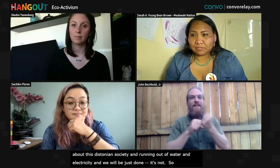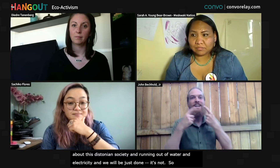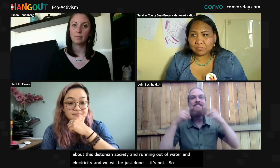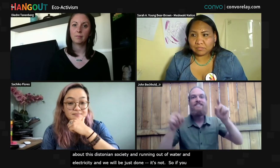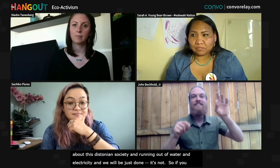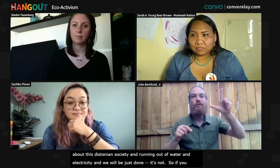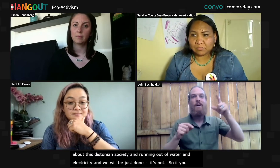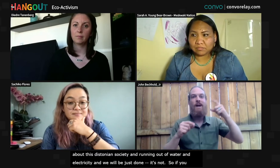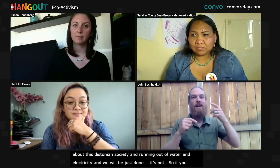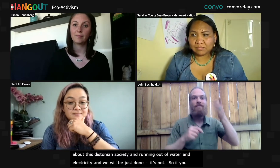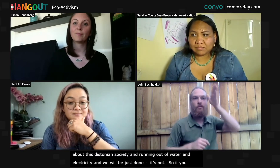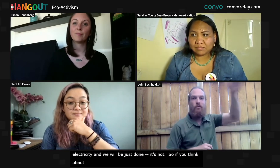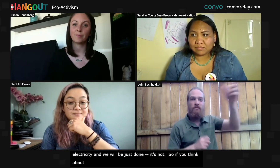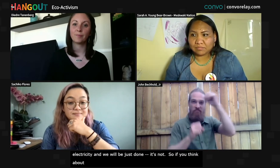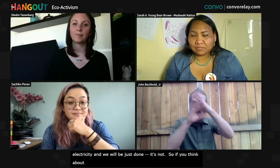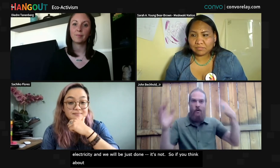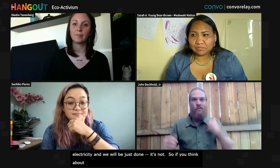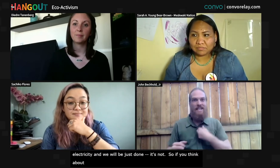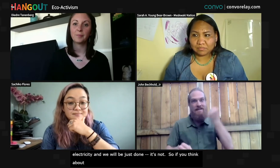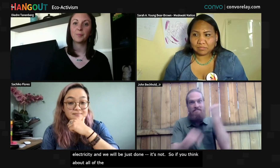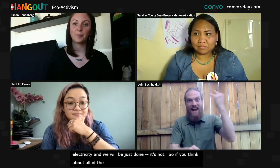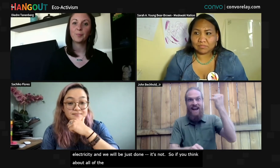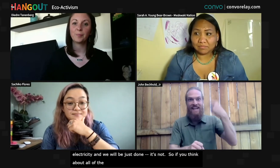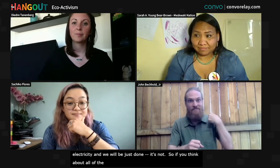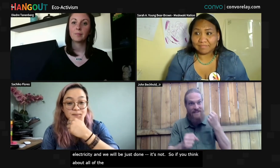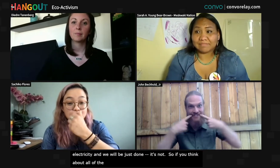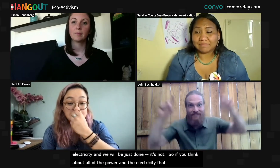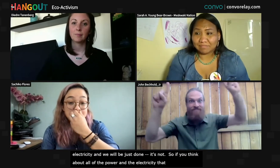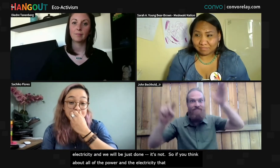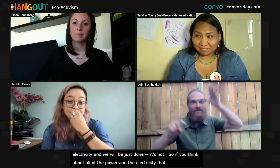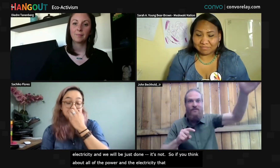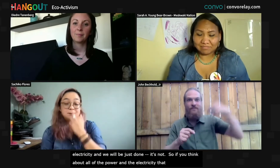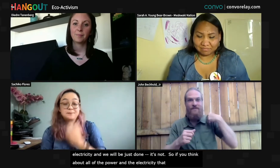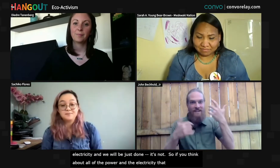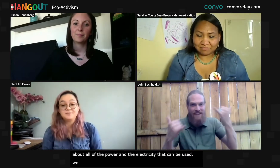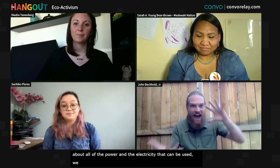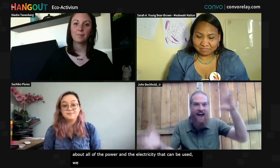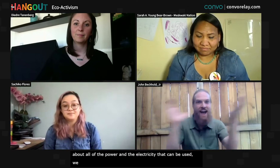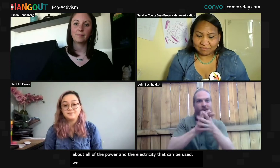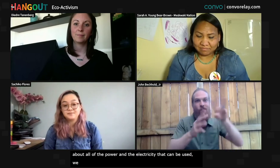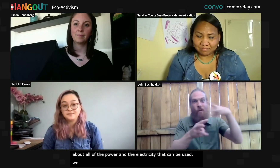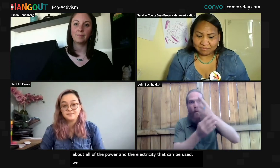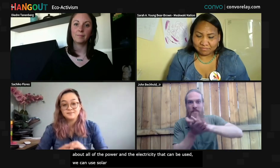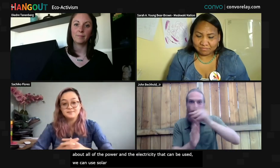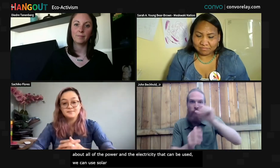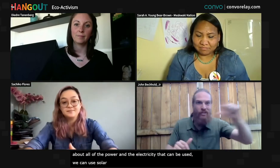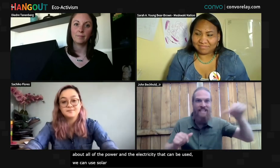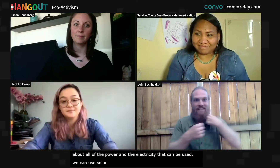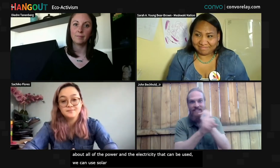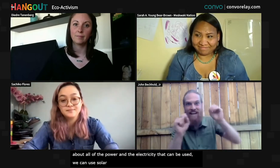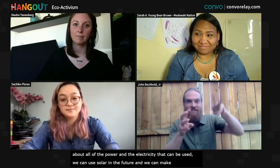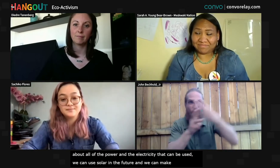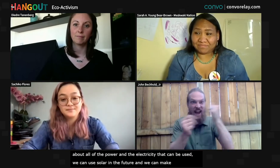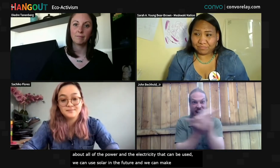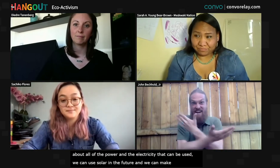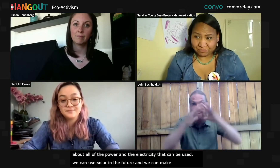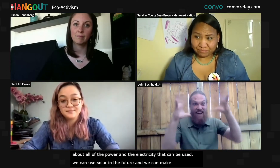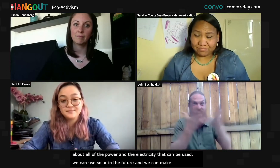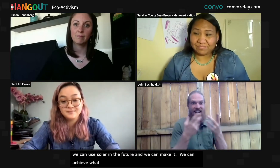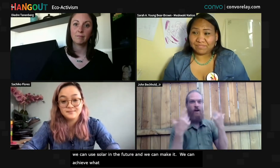the power and electricity that can be used. We can use solar in the future. We can make it. We can achieve what we need to. We can transform the world. It can be a